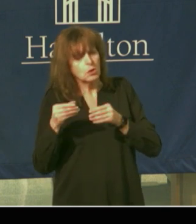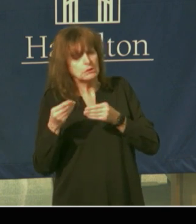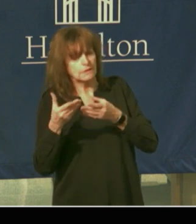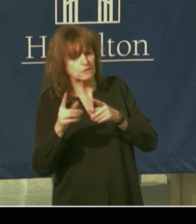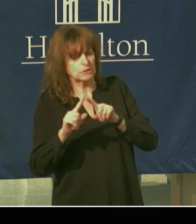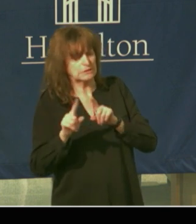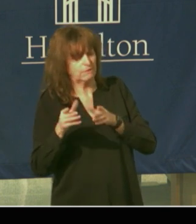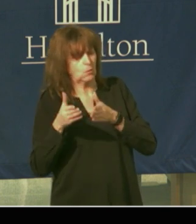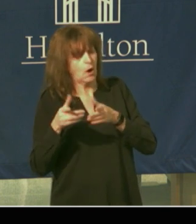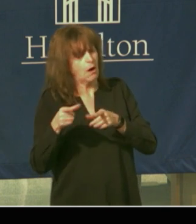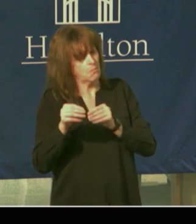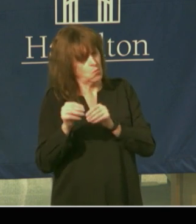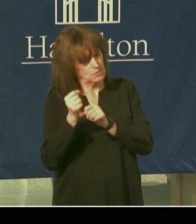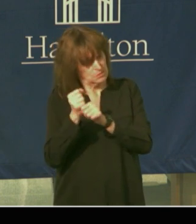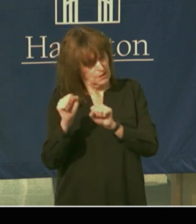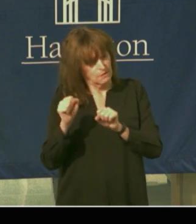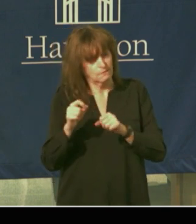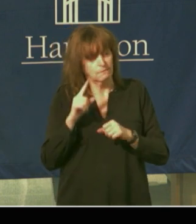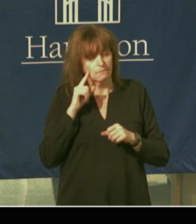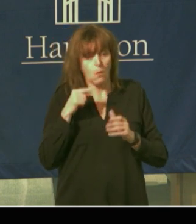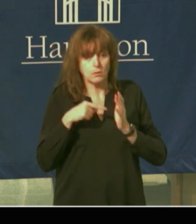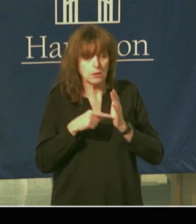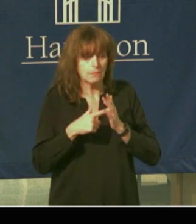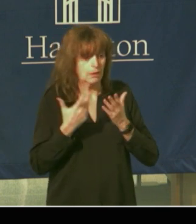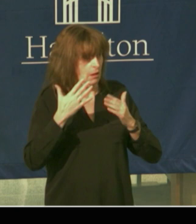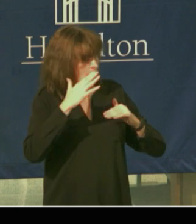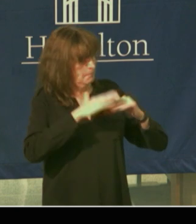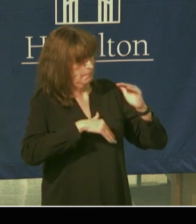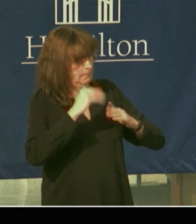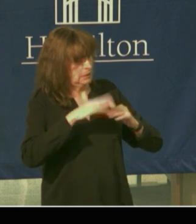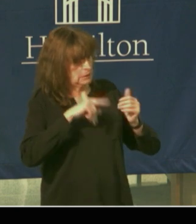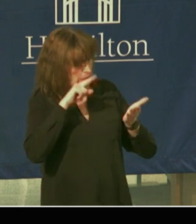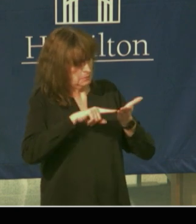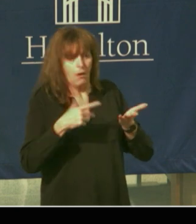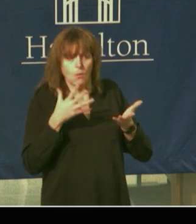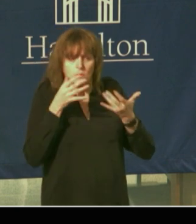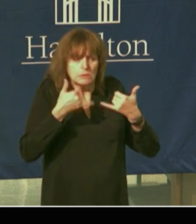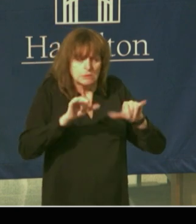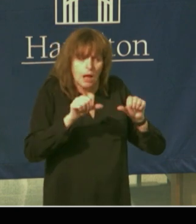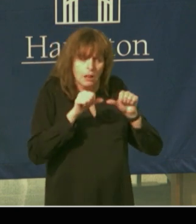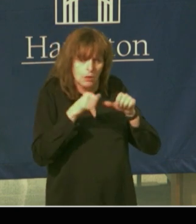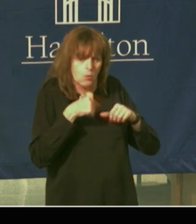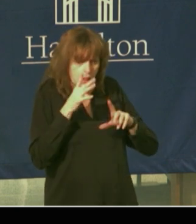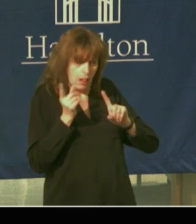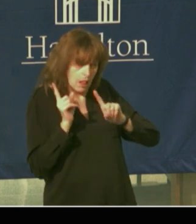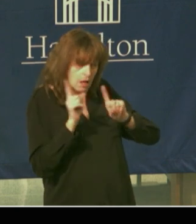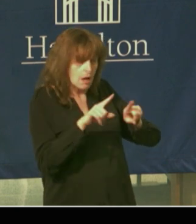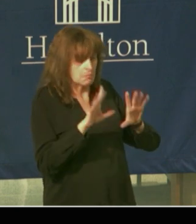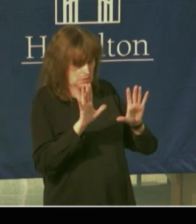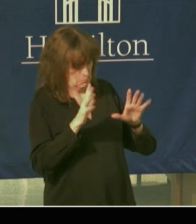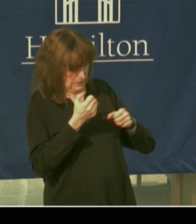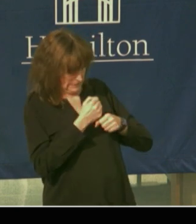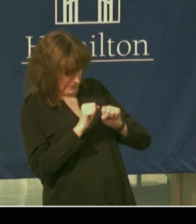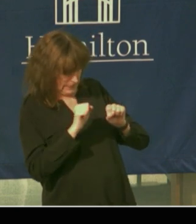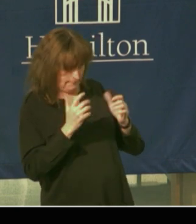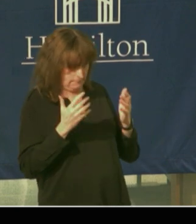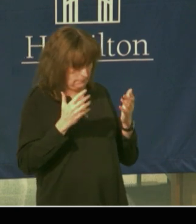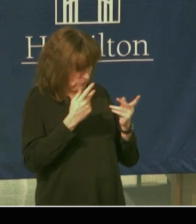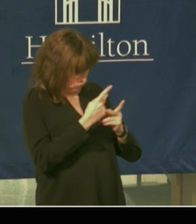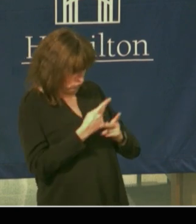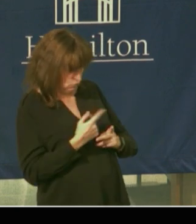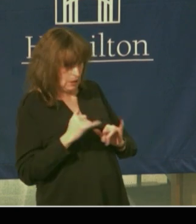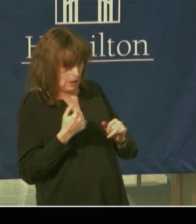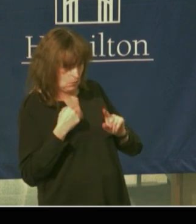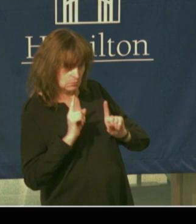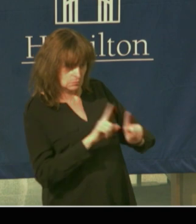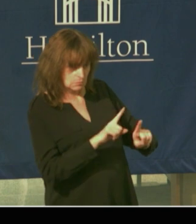do inspections at building sites so that we can keep construction going. We cannot have any more of an economic impact than there